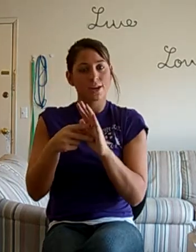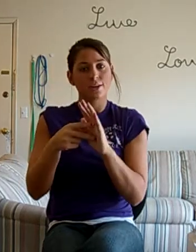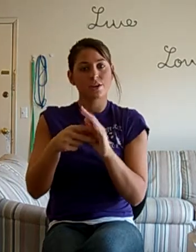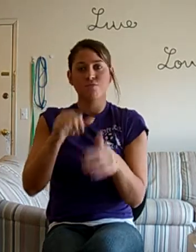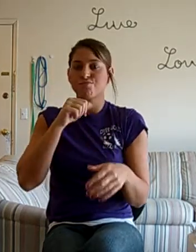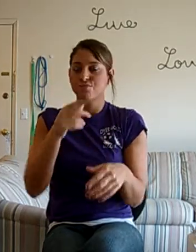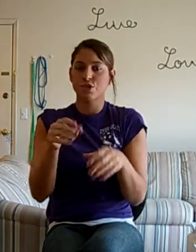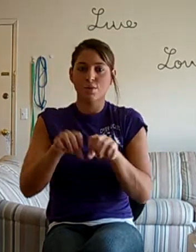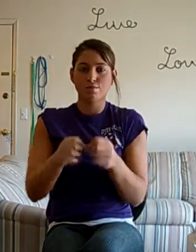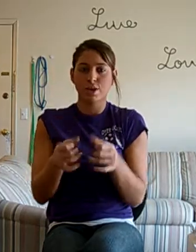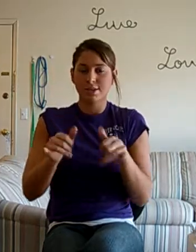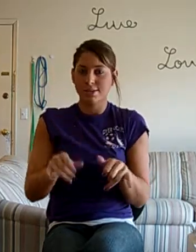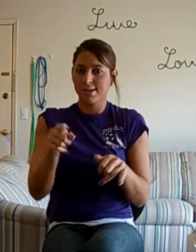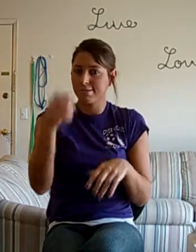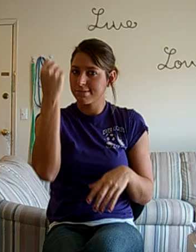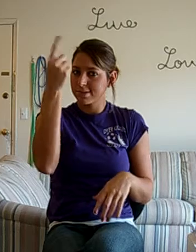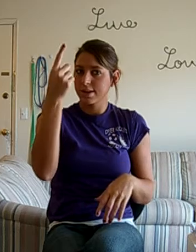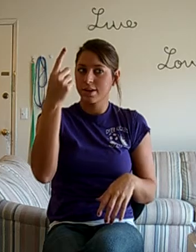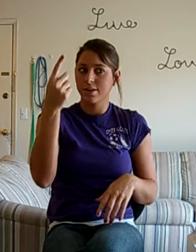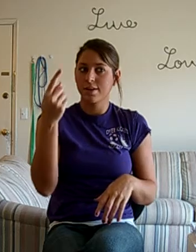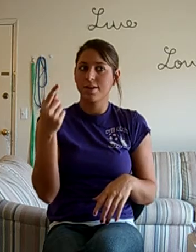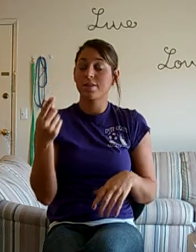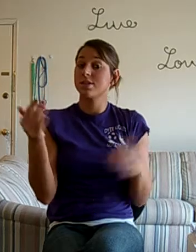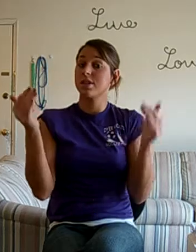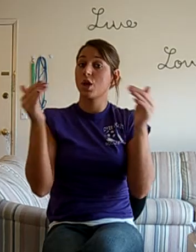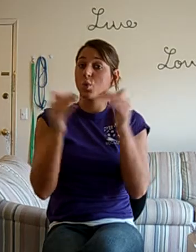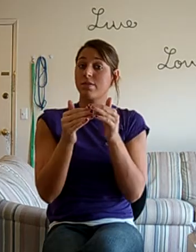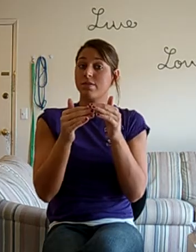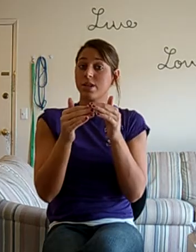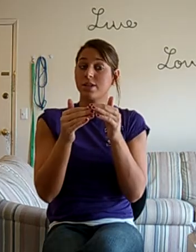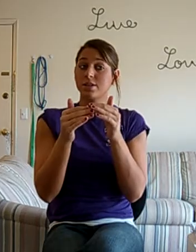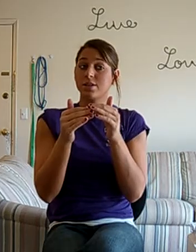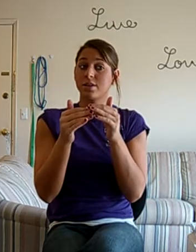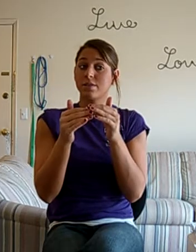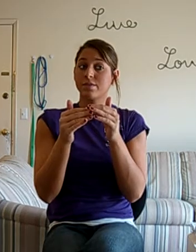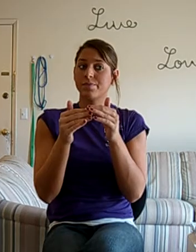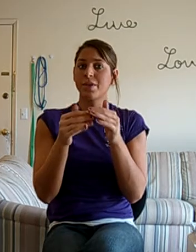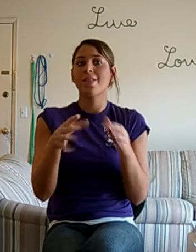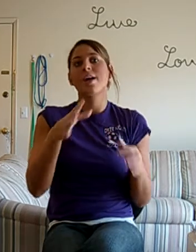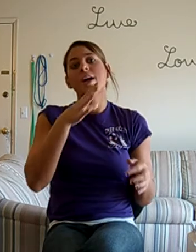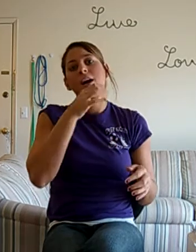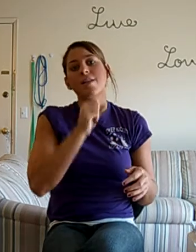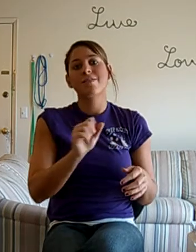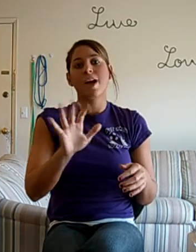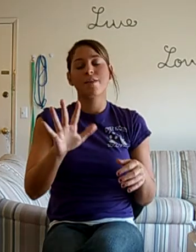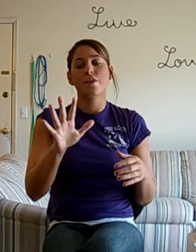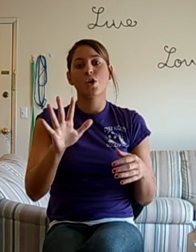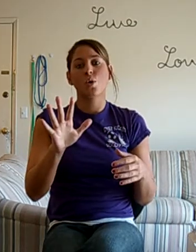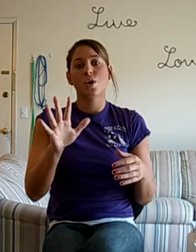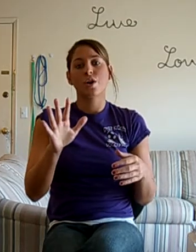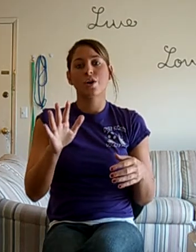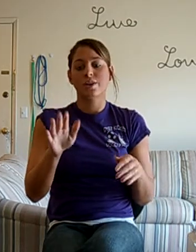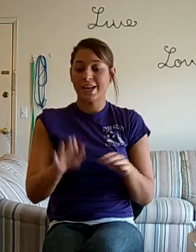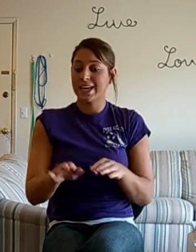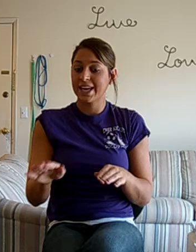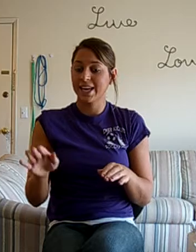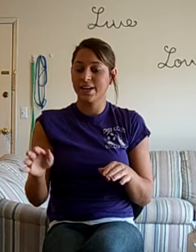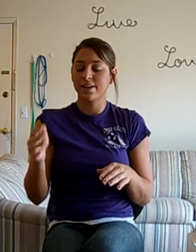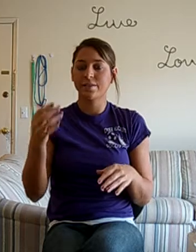You understand? This is the equivalent of getting the 5-year-old child by the shoulders. If they were to run off from you or